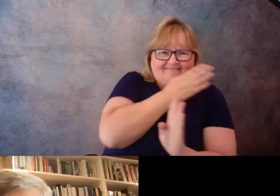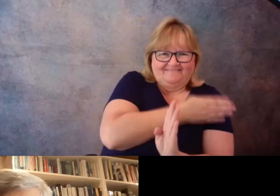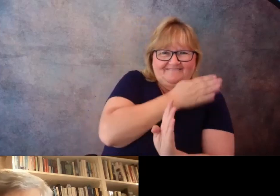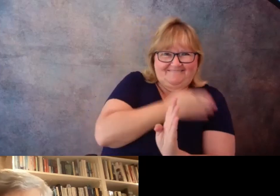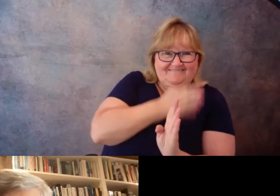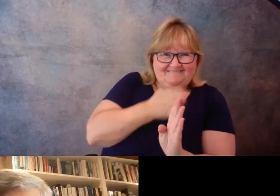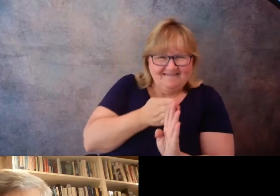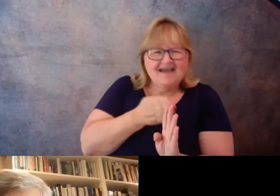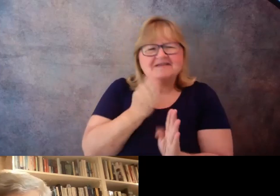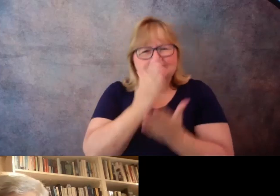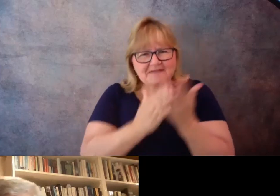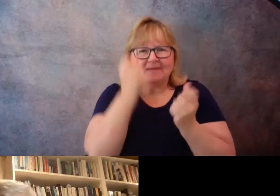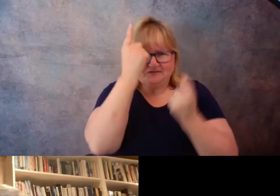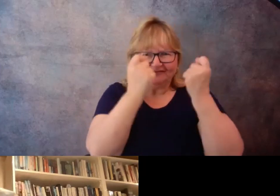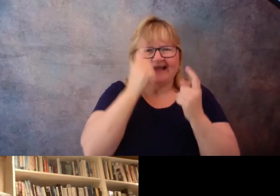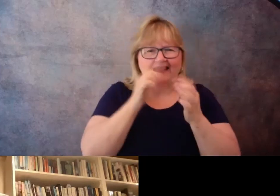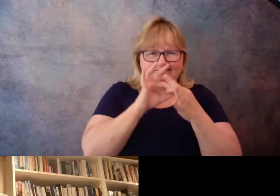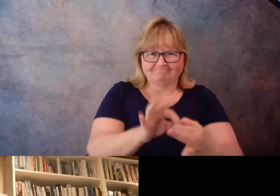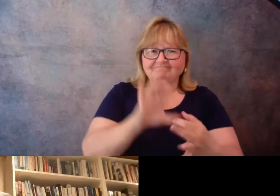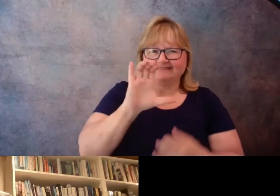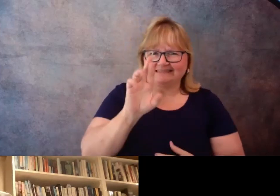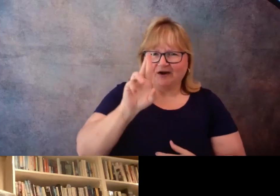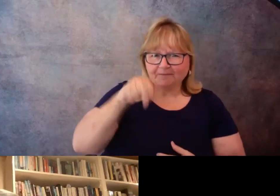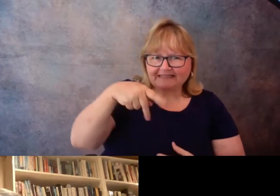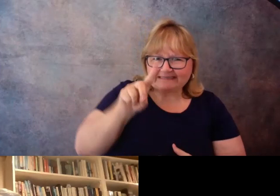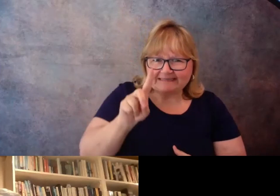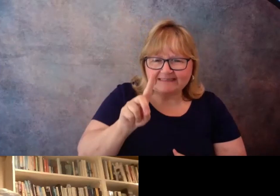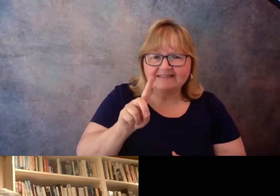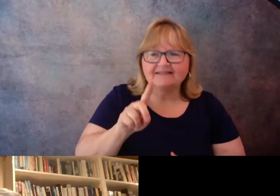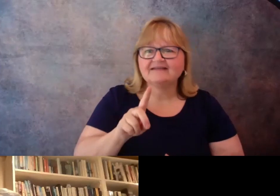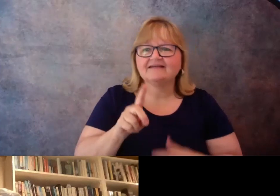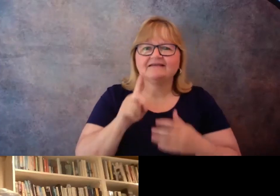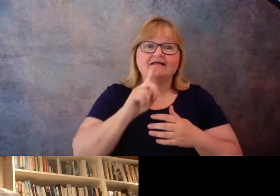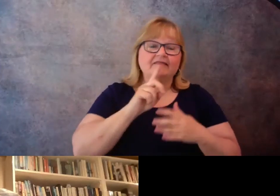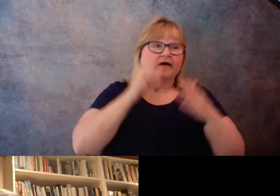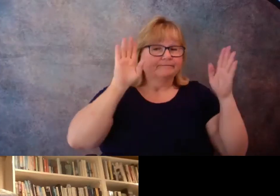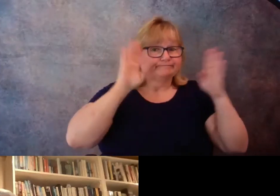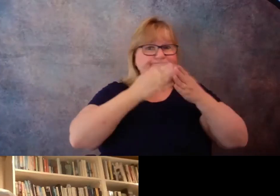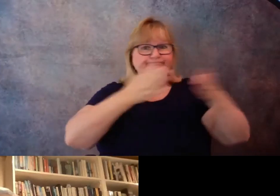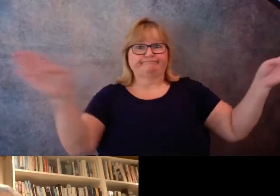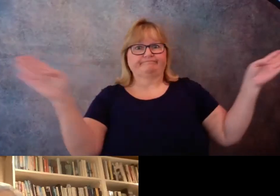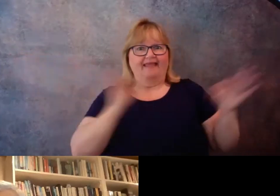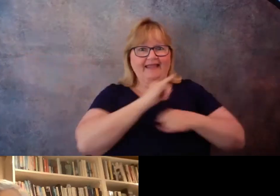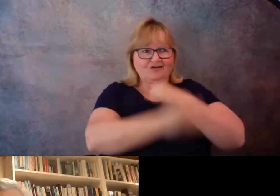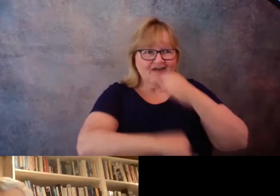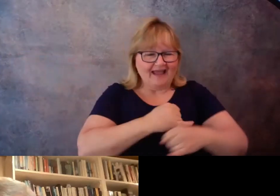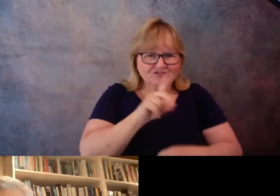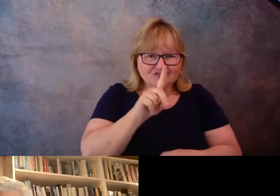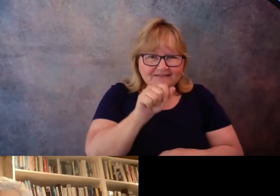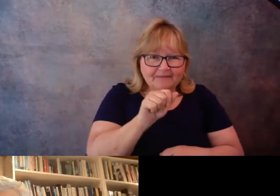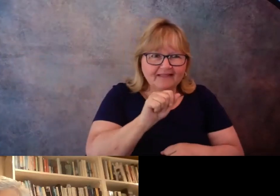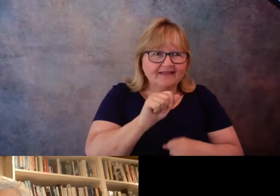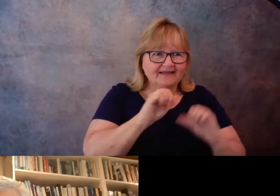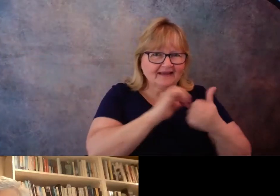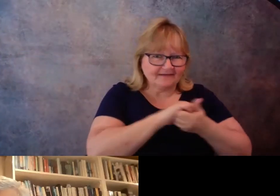of the CRPD, both from the perspective of the International Disability Alliance. So we had some touch on the